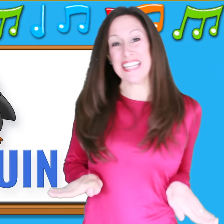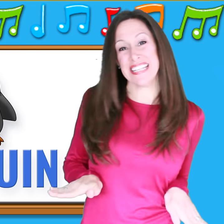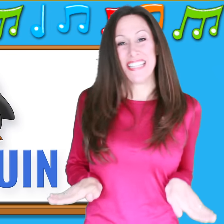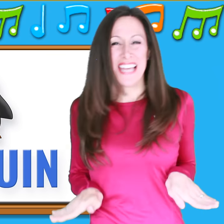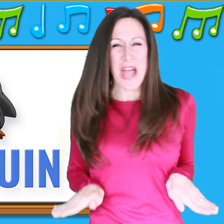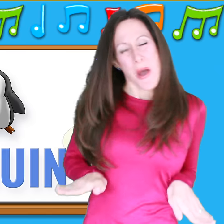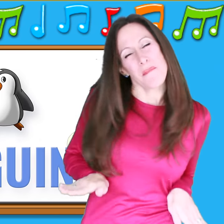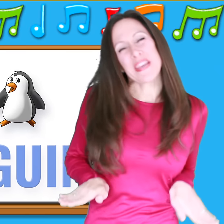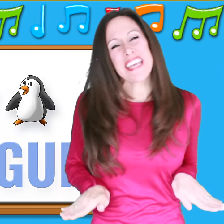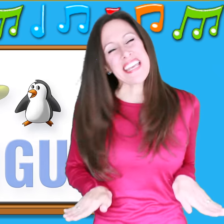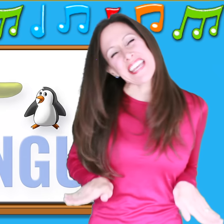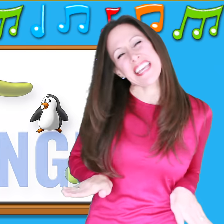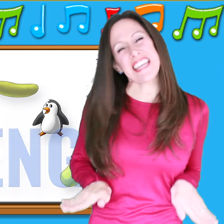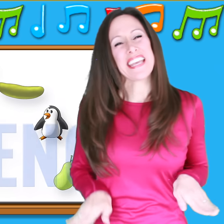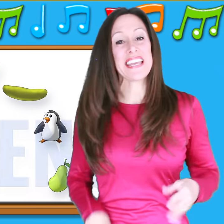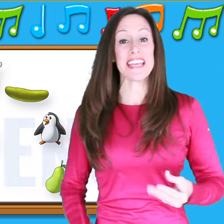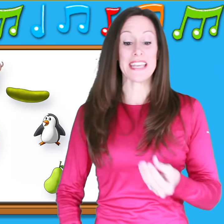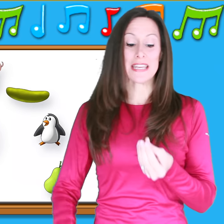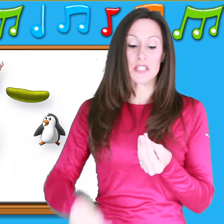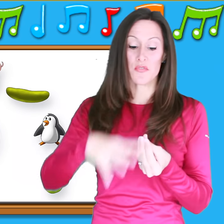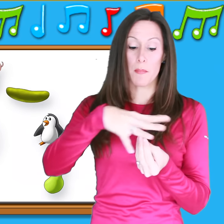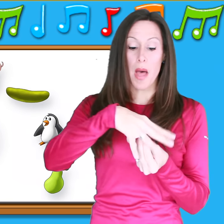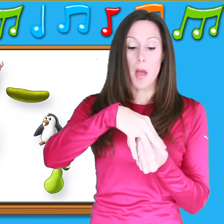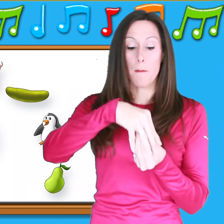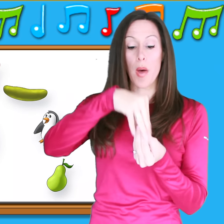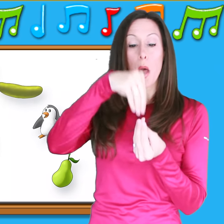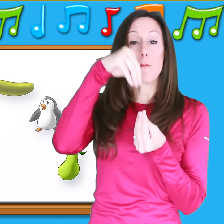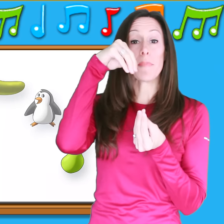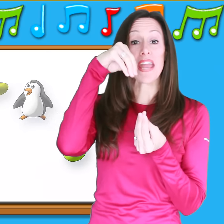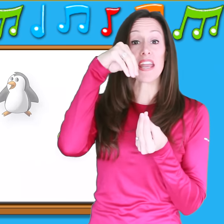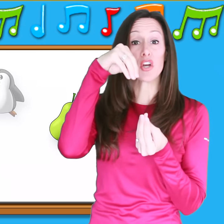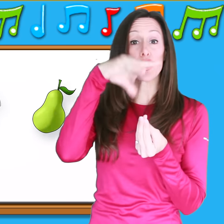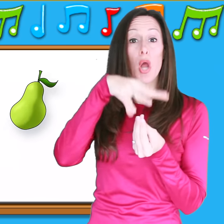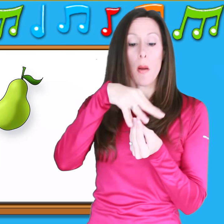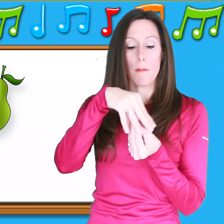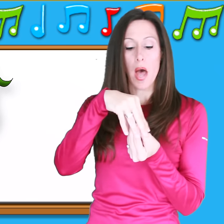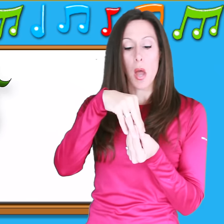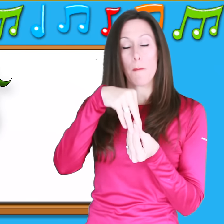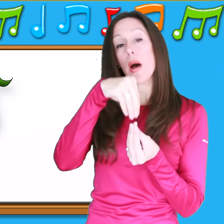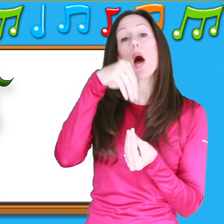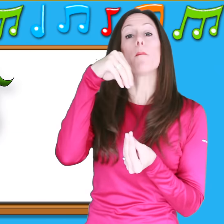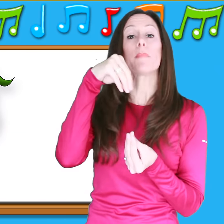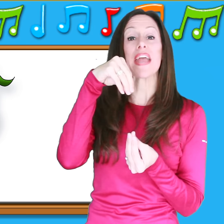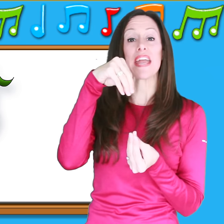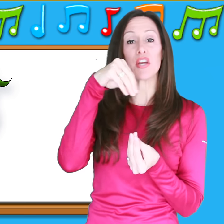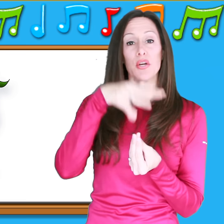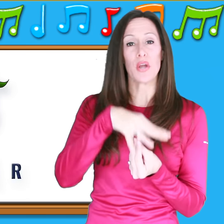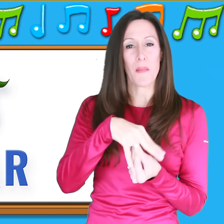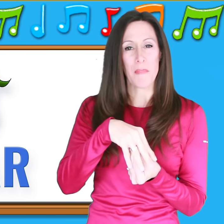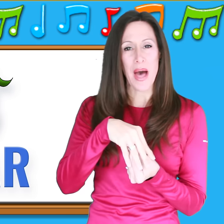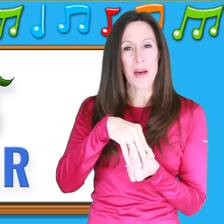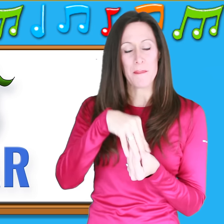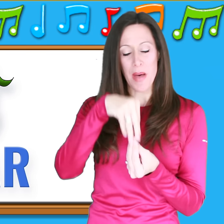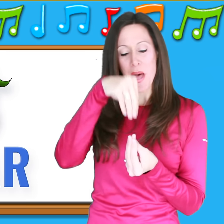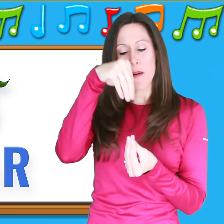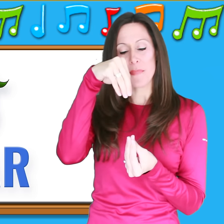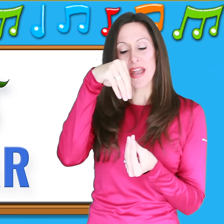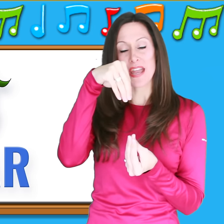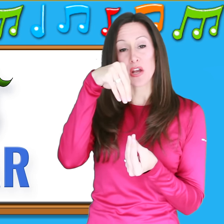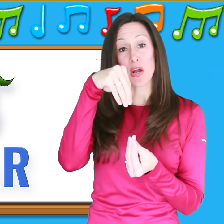penguin. P is for pear, pear, pear.